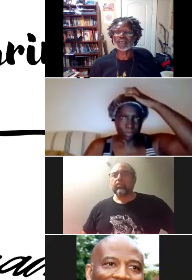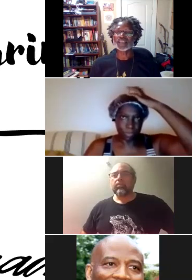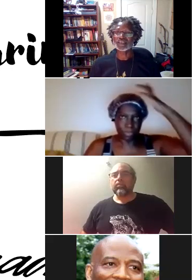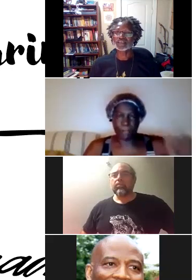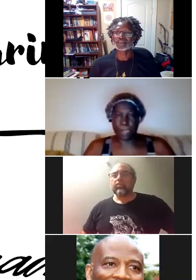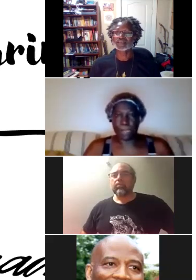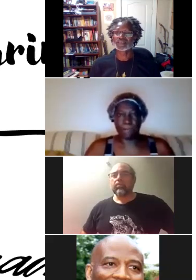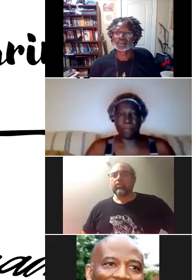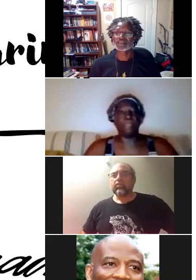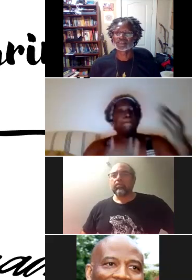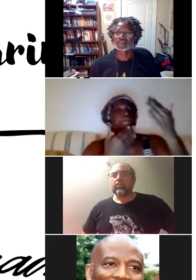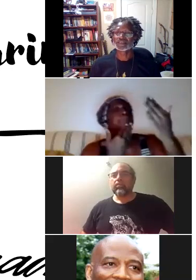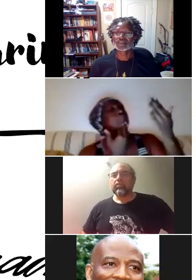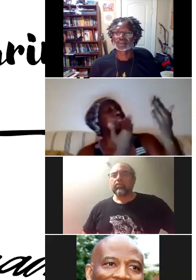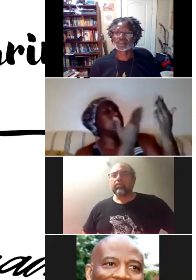good again?